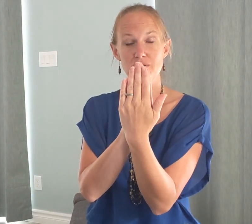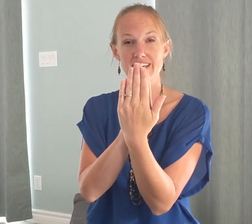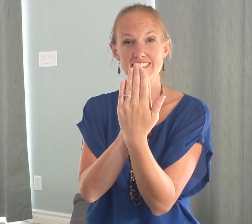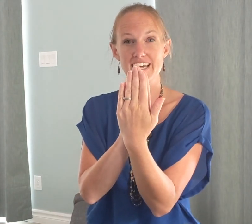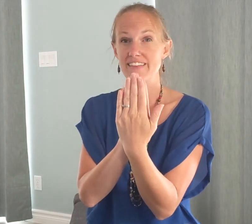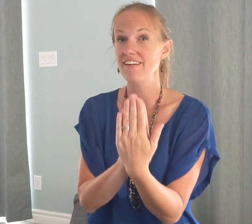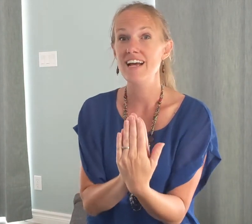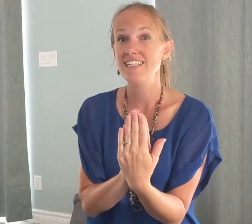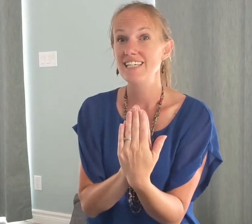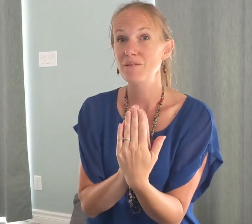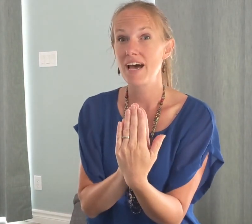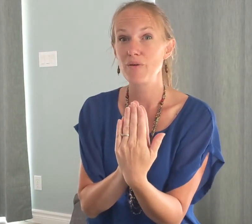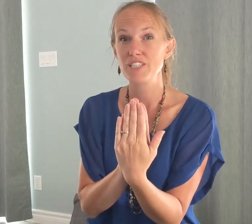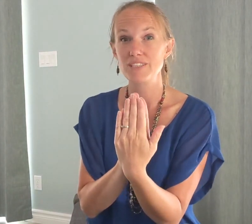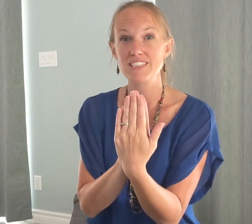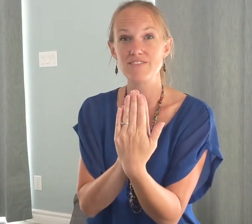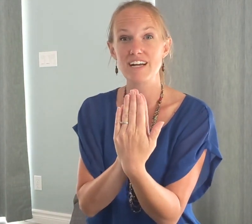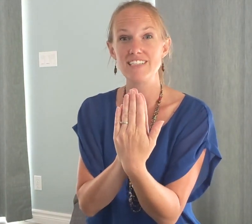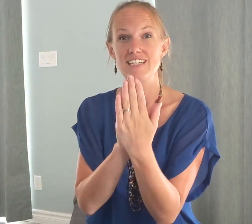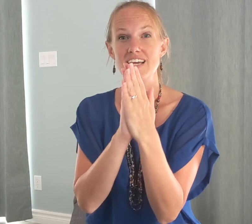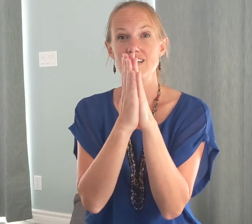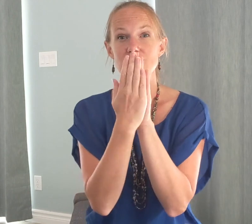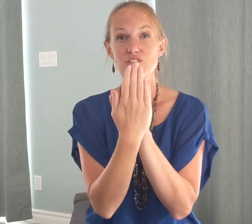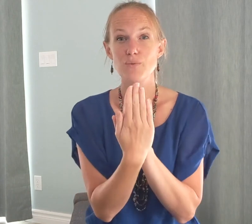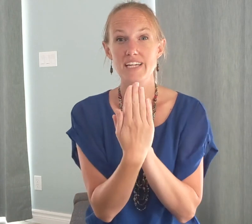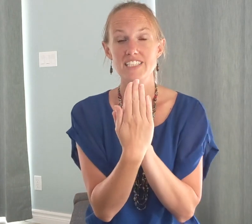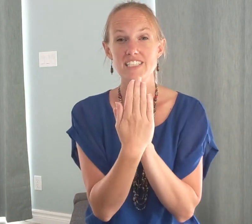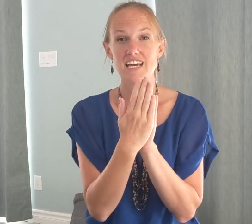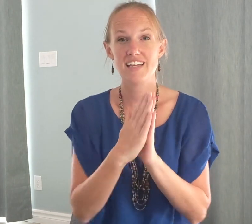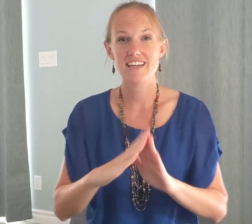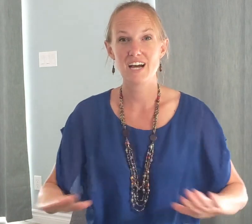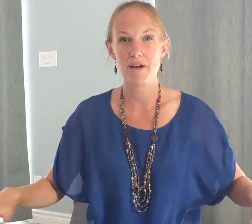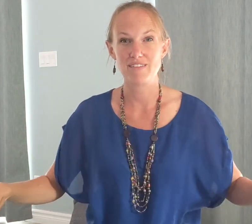hands together, doesn't matter which one's in front, switch, and then come out.